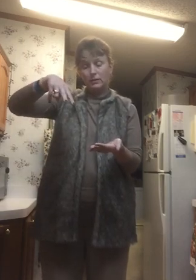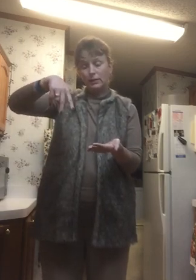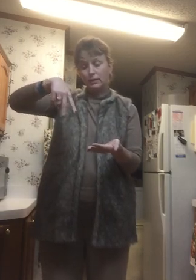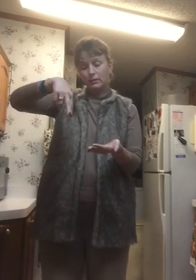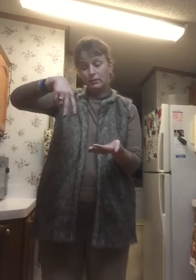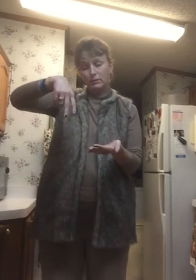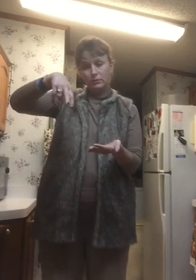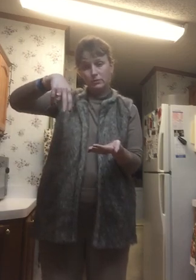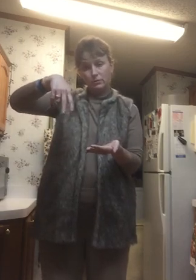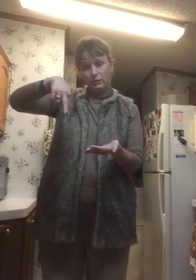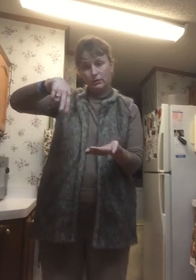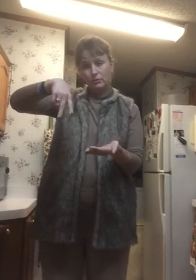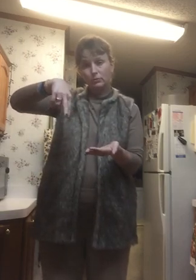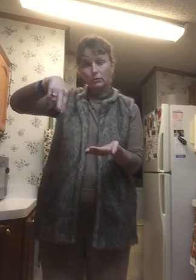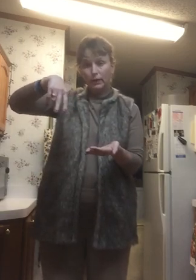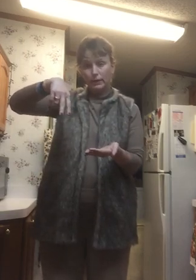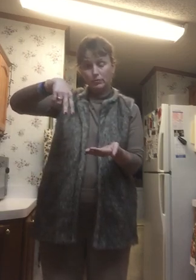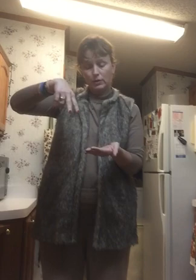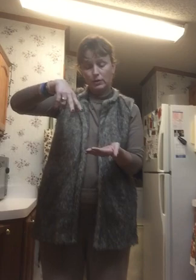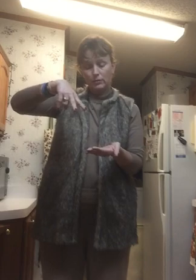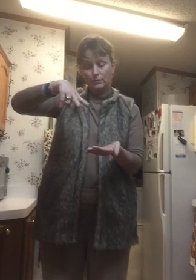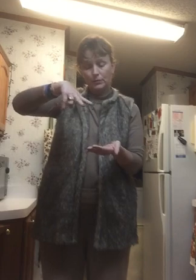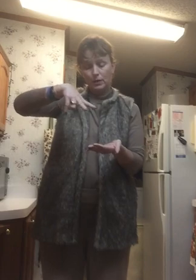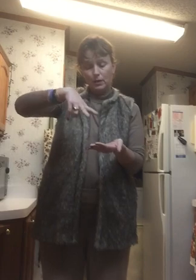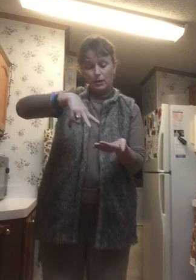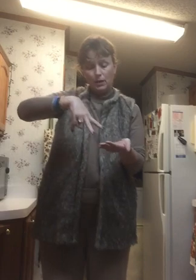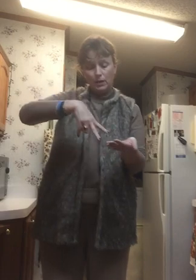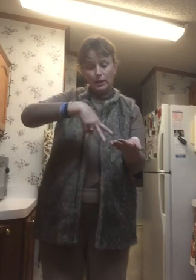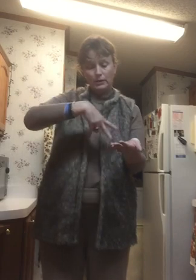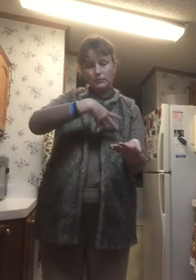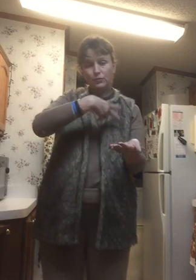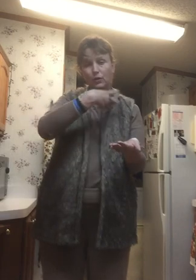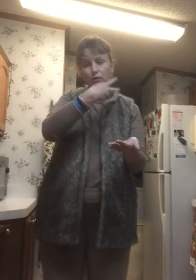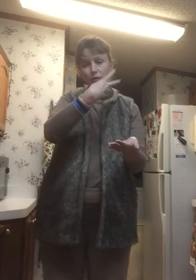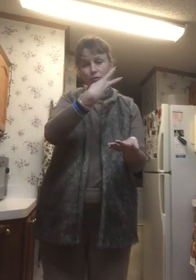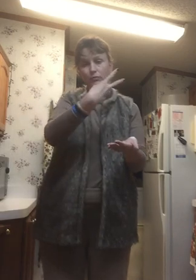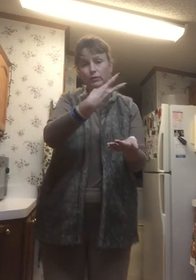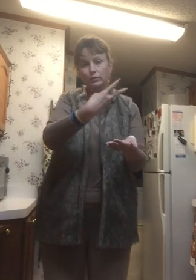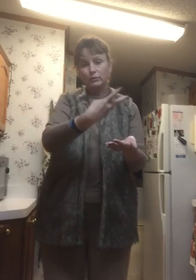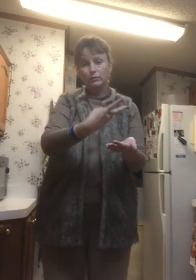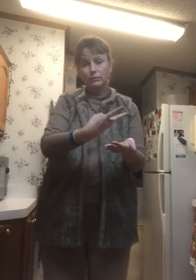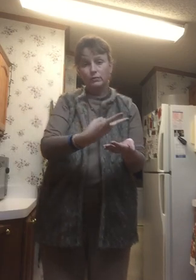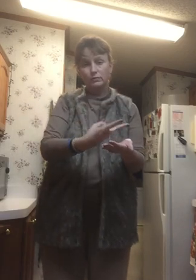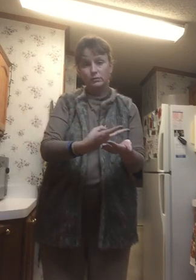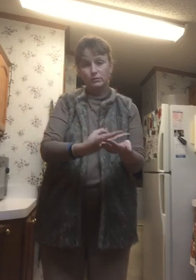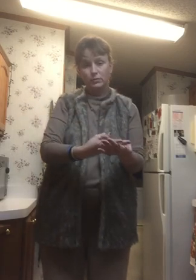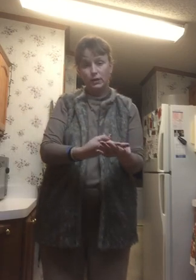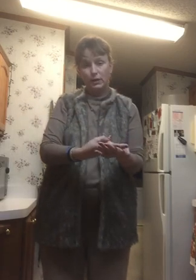like two little legs right here. And it's falling over, okay?